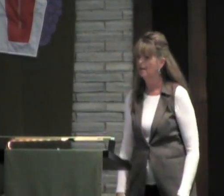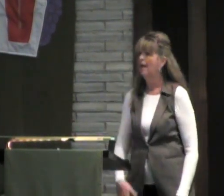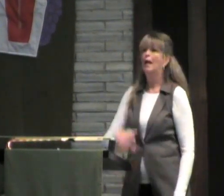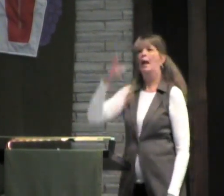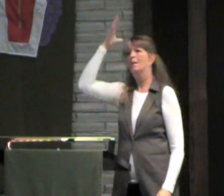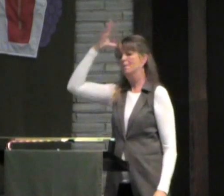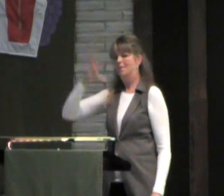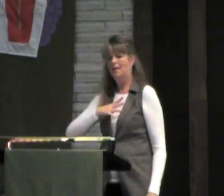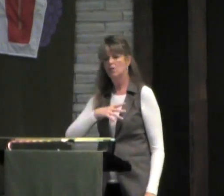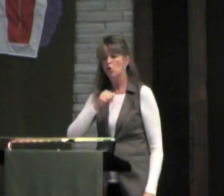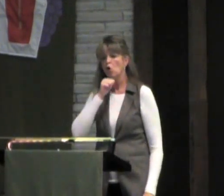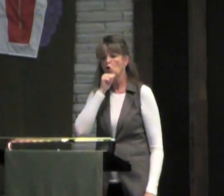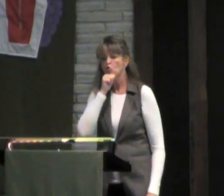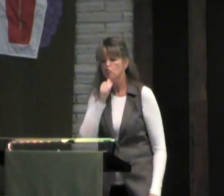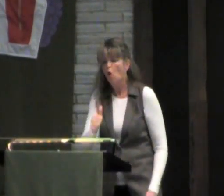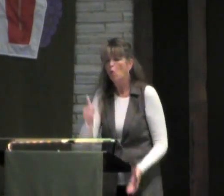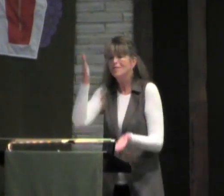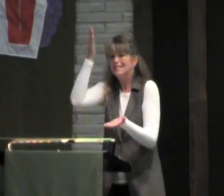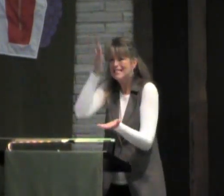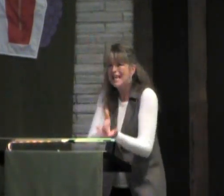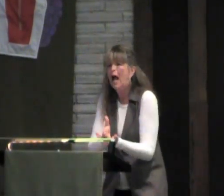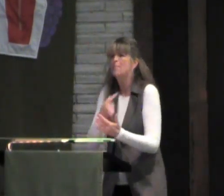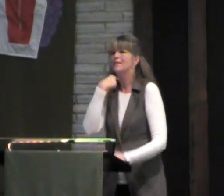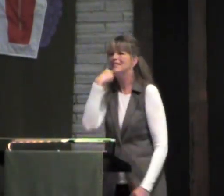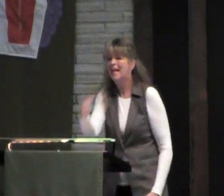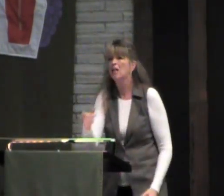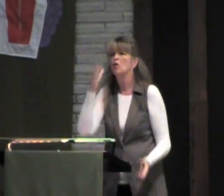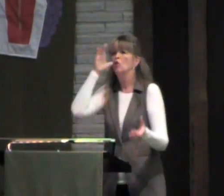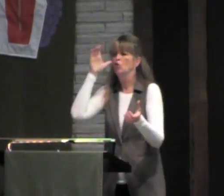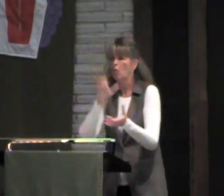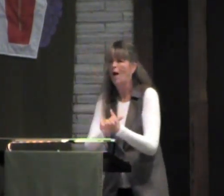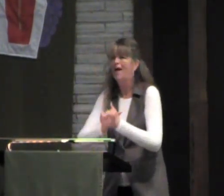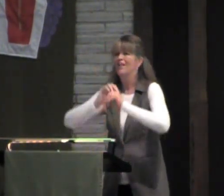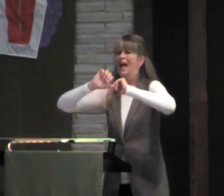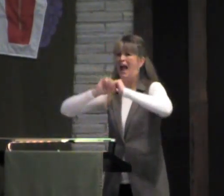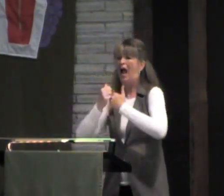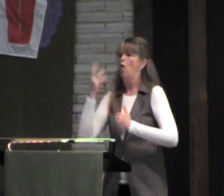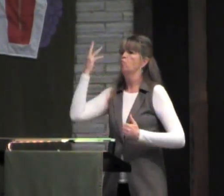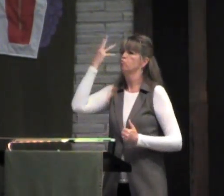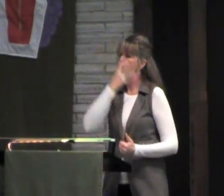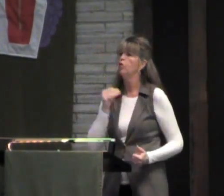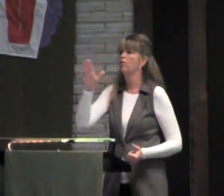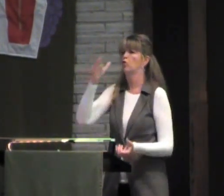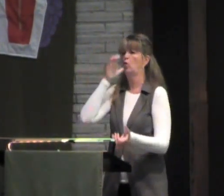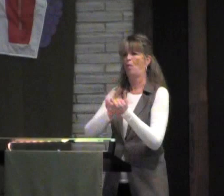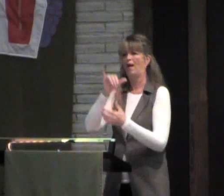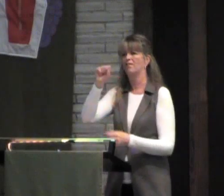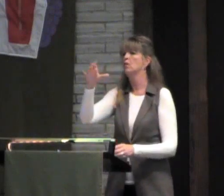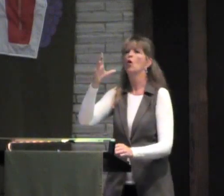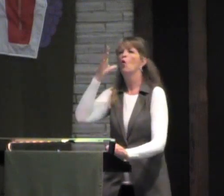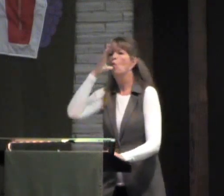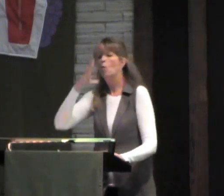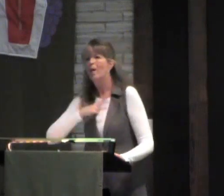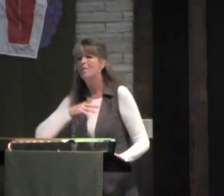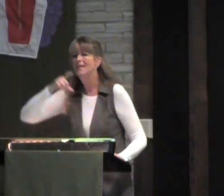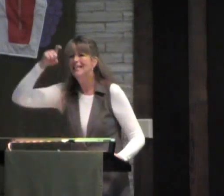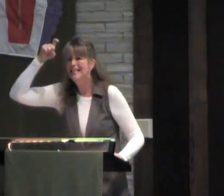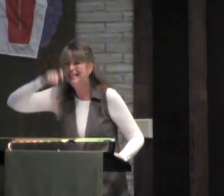head. And men, do not stop telling your wife how beautiful your wife is.